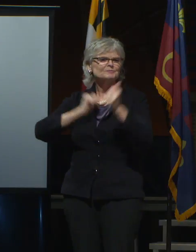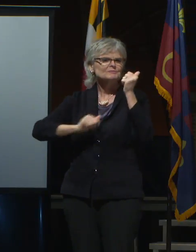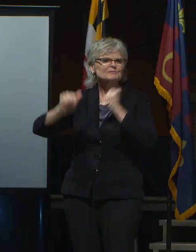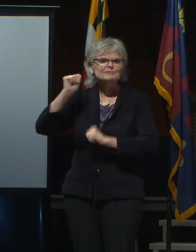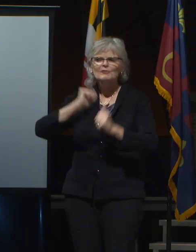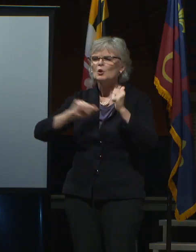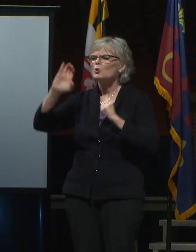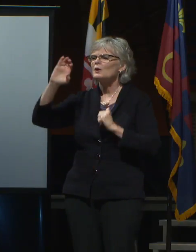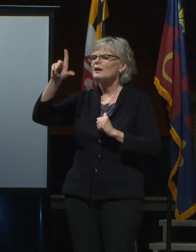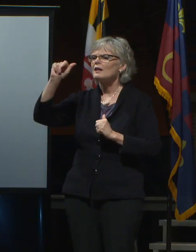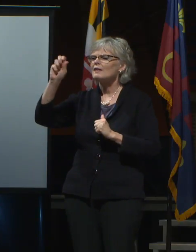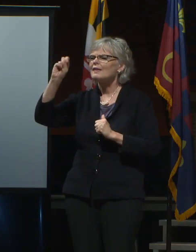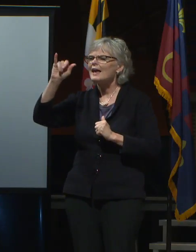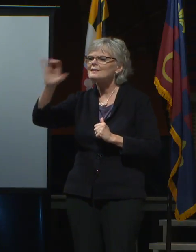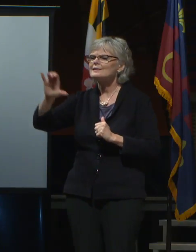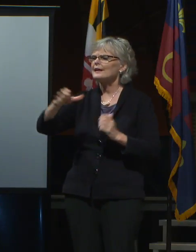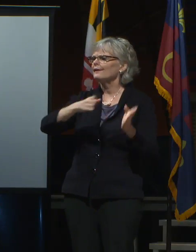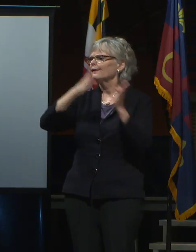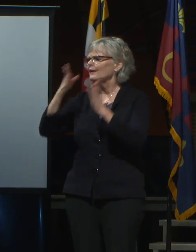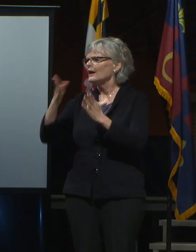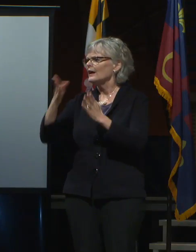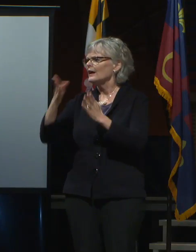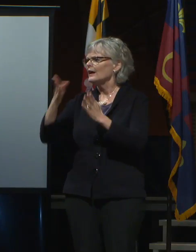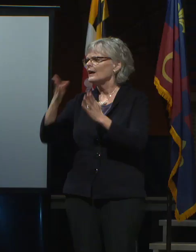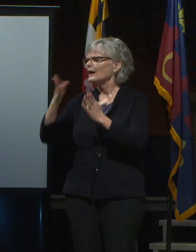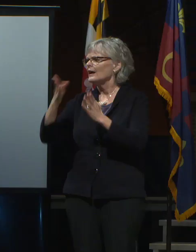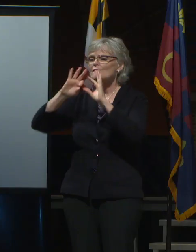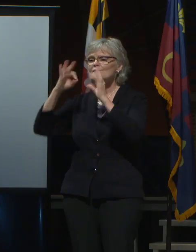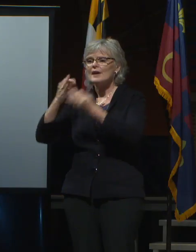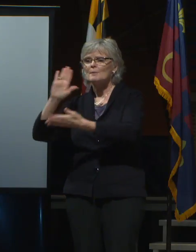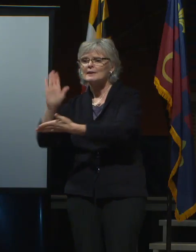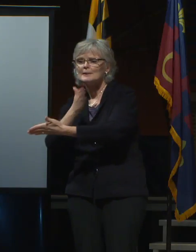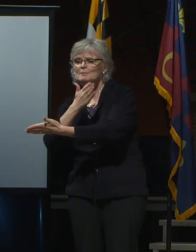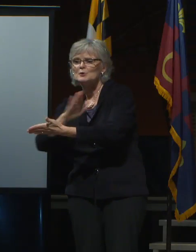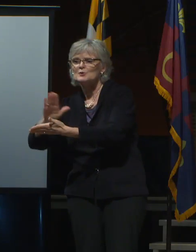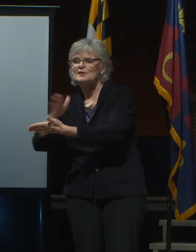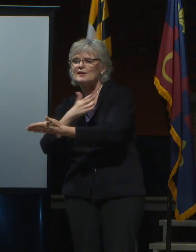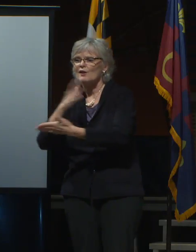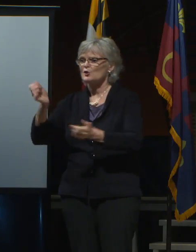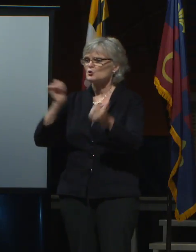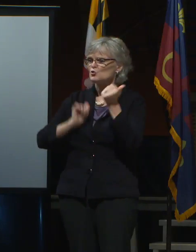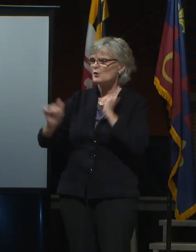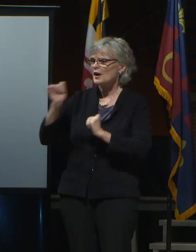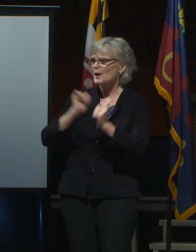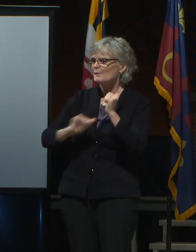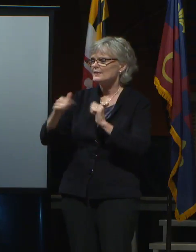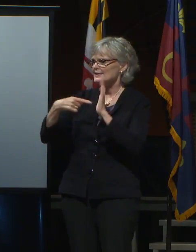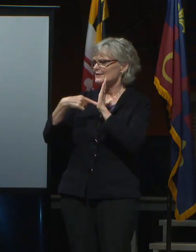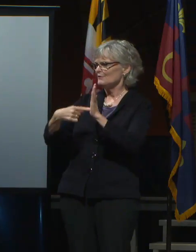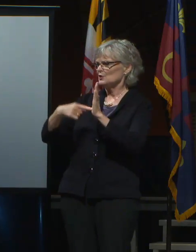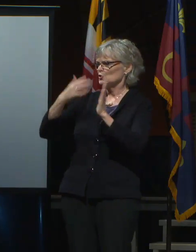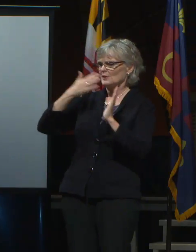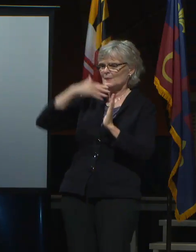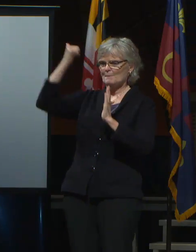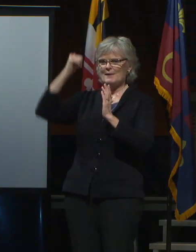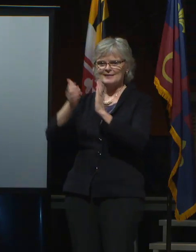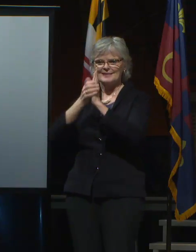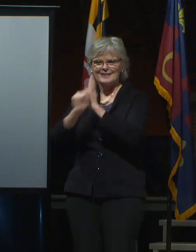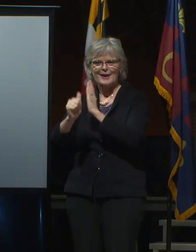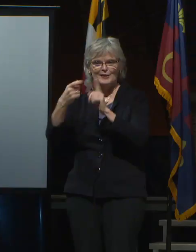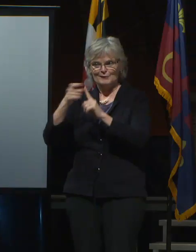from classic, contemporary, family musicals, and dramas, featuring the finest talent